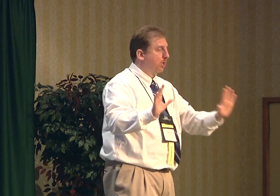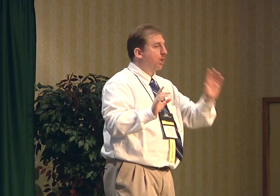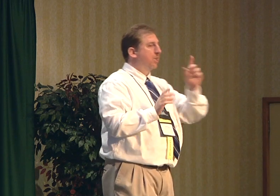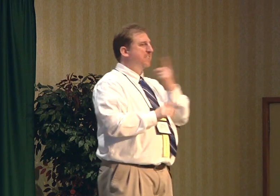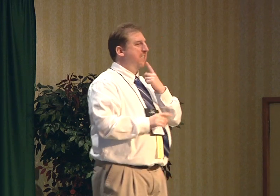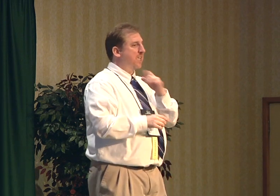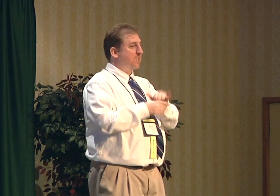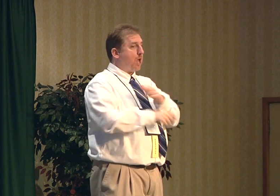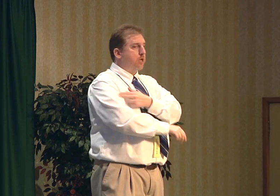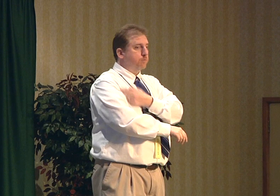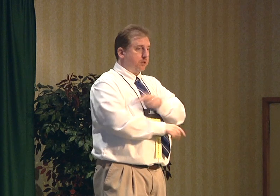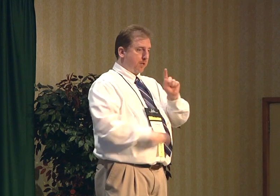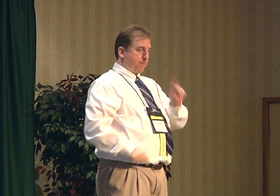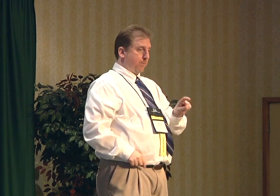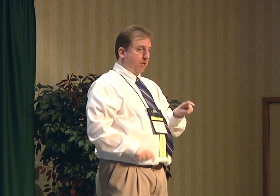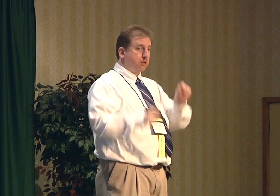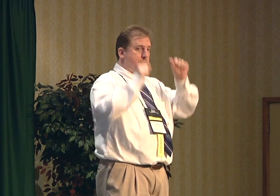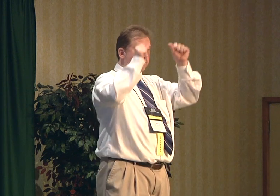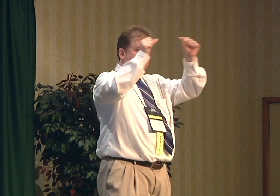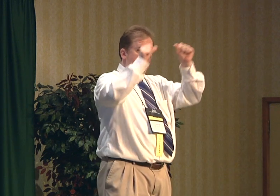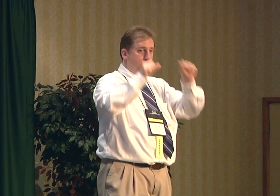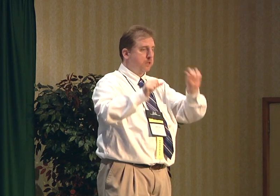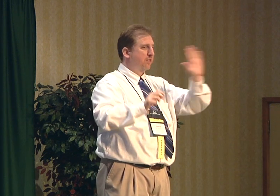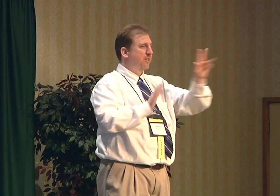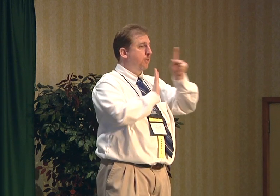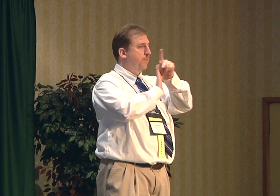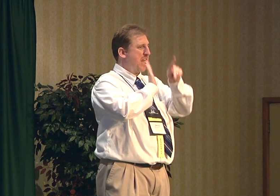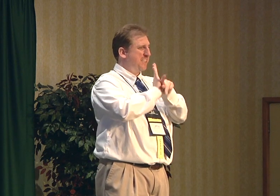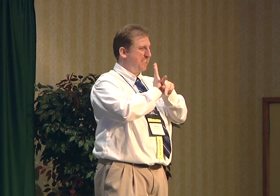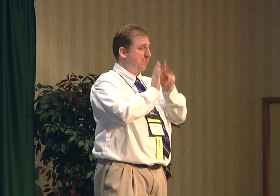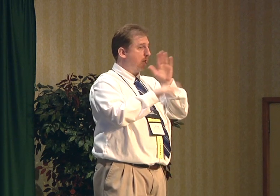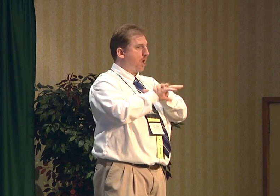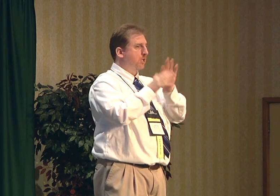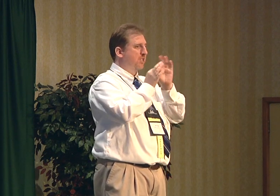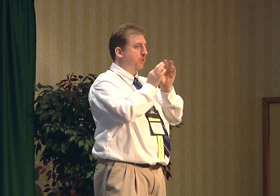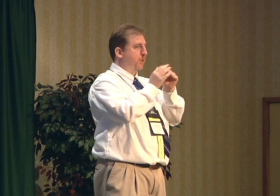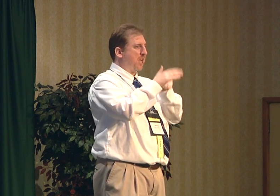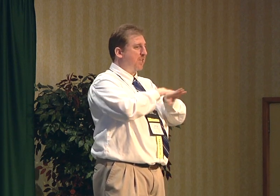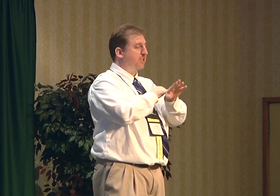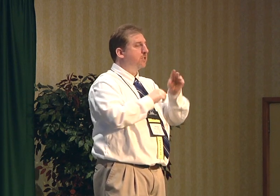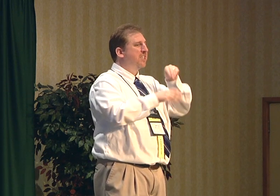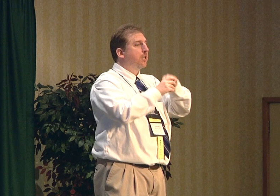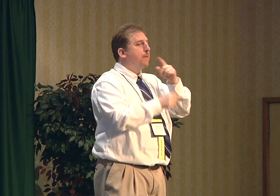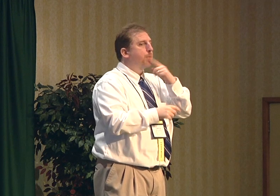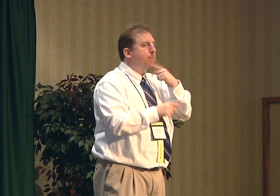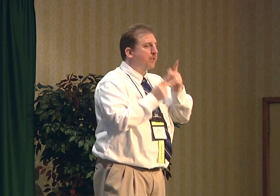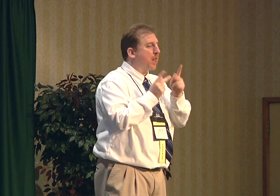And what that requires is simple. Hospitals must post a policy on interpreter access